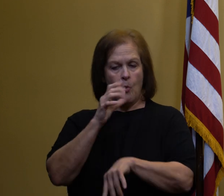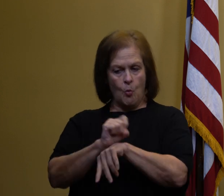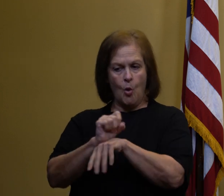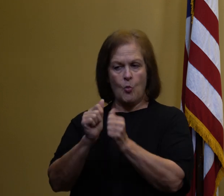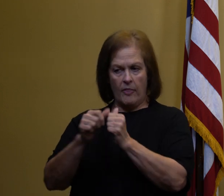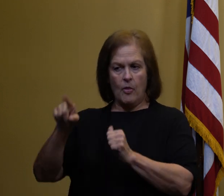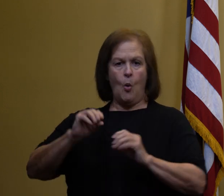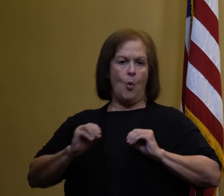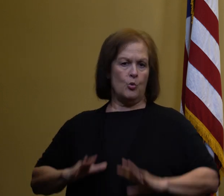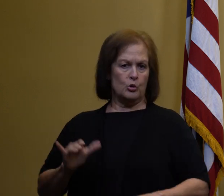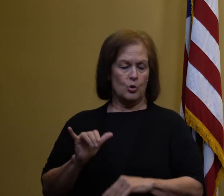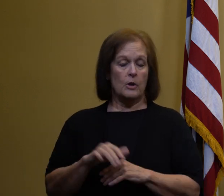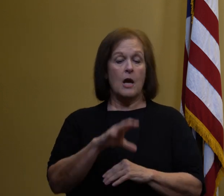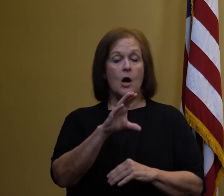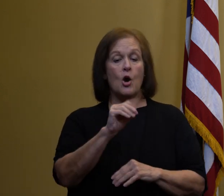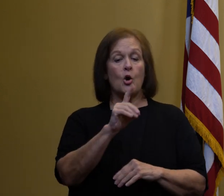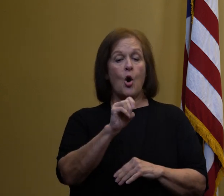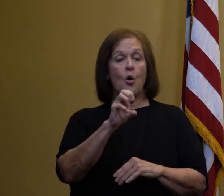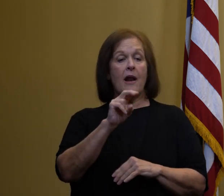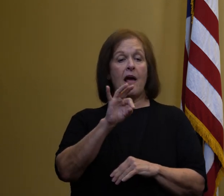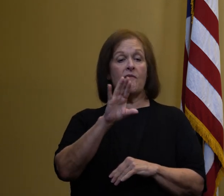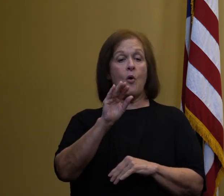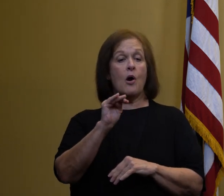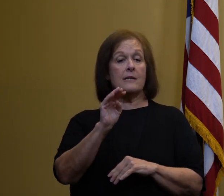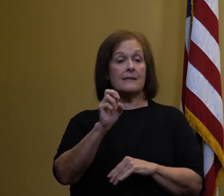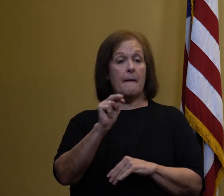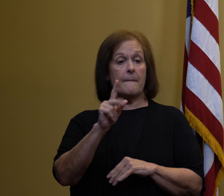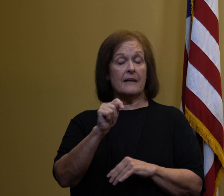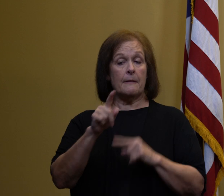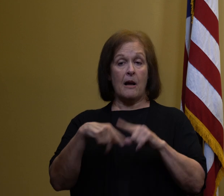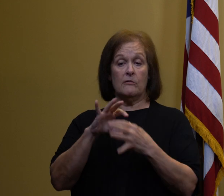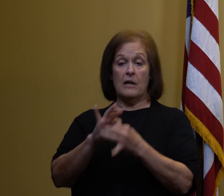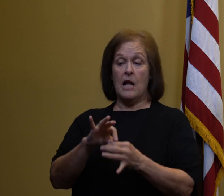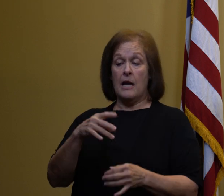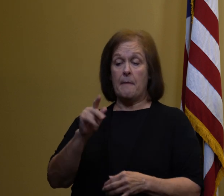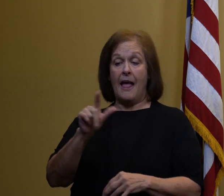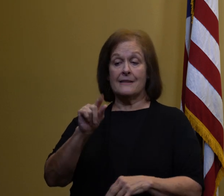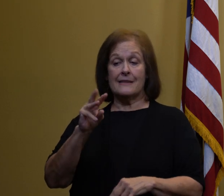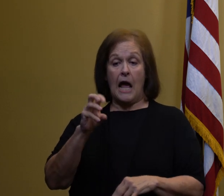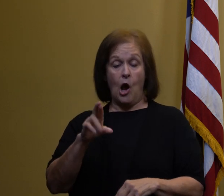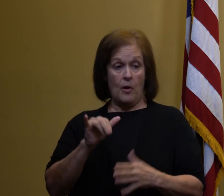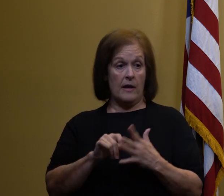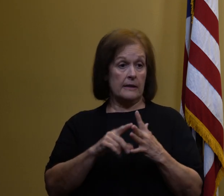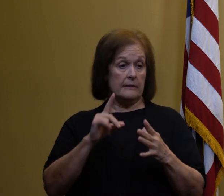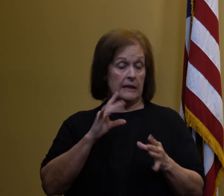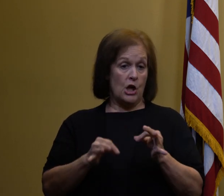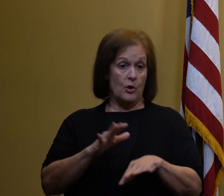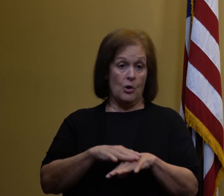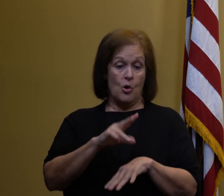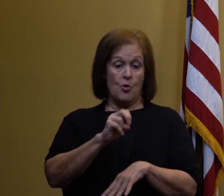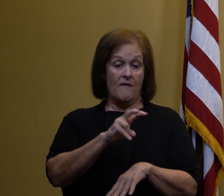way. Code enforcement, just again touching on that, brought Plaza Tower to a hearing as early as November of